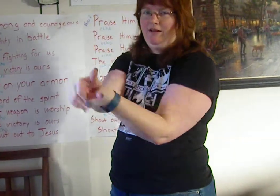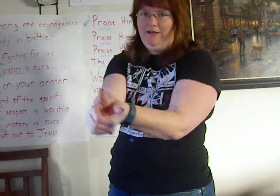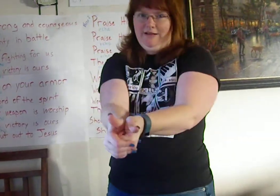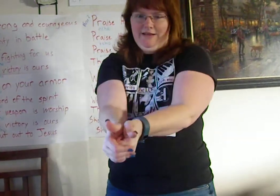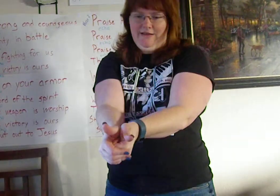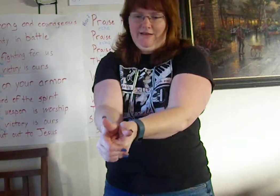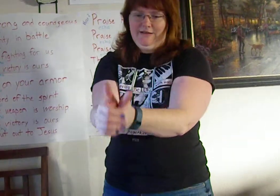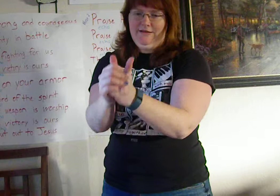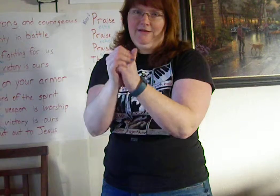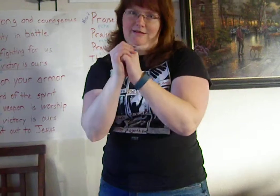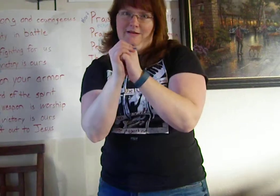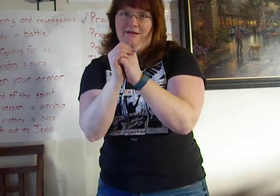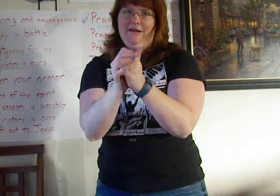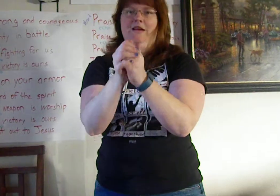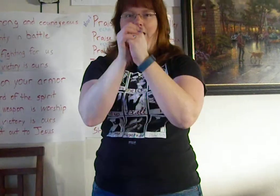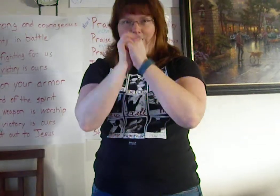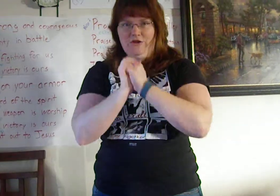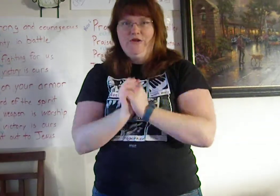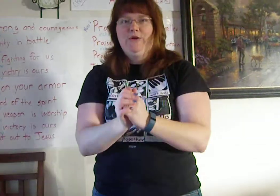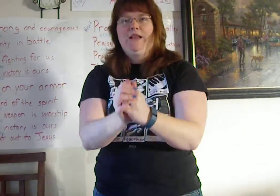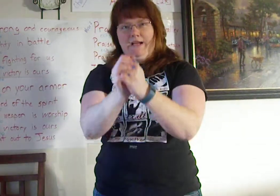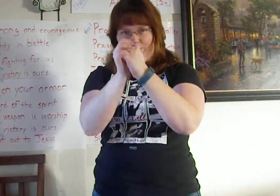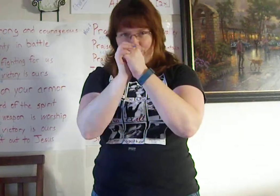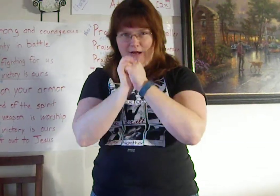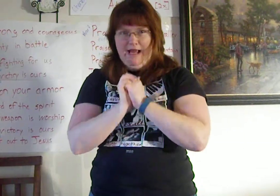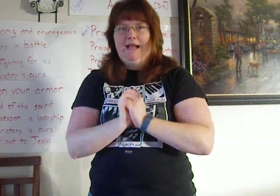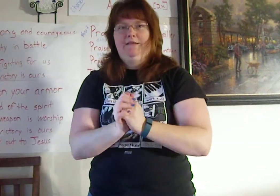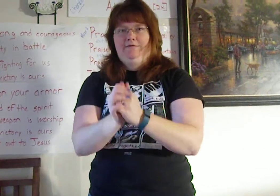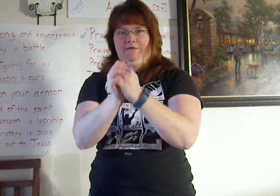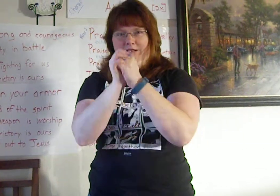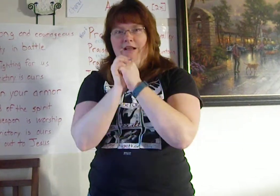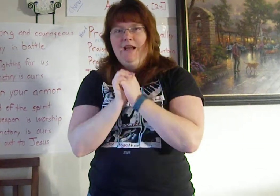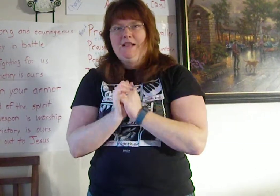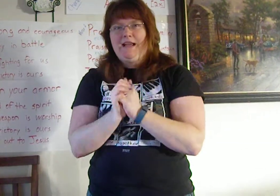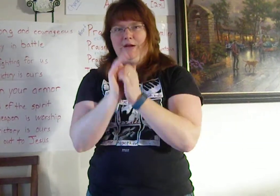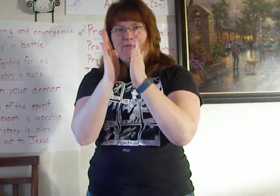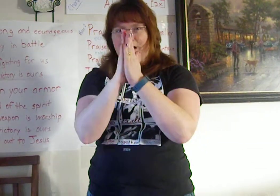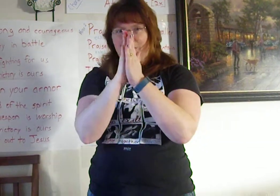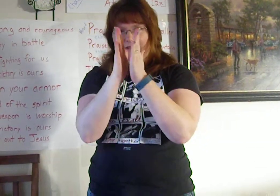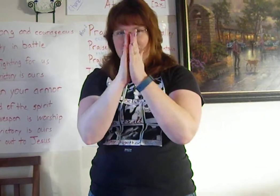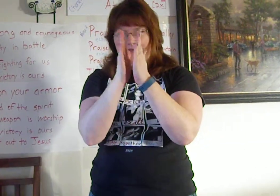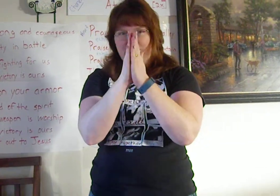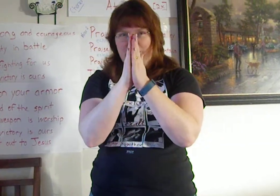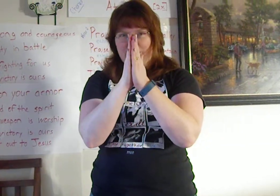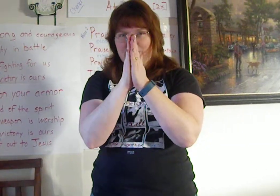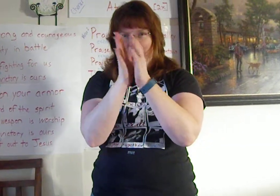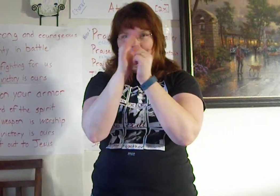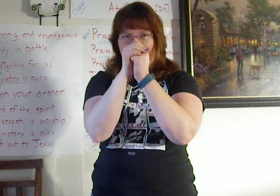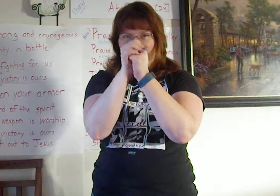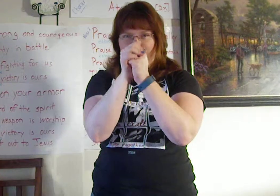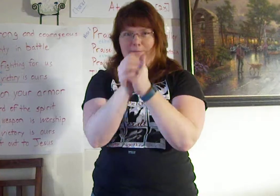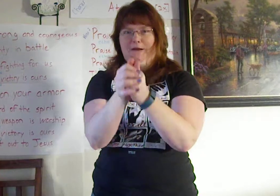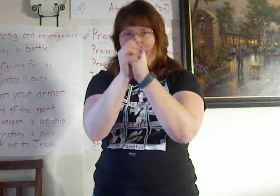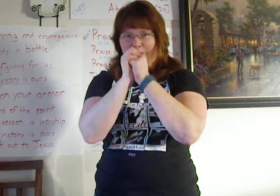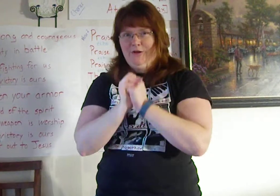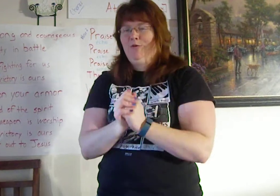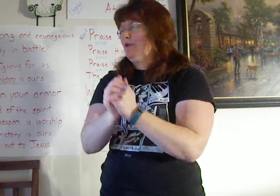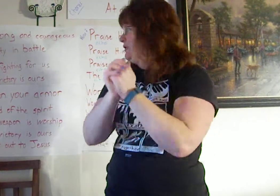gently like this, and then you do it like you're praying. It's like a prayer, but instead of your fingers being up, they're gripping.